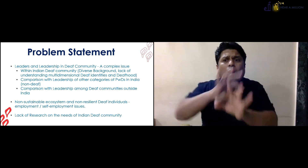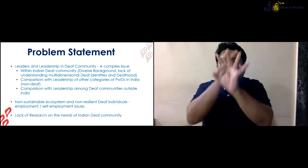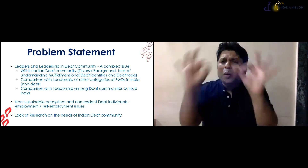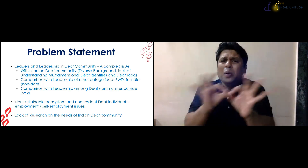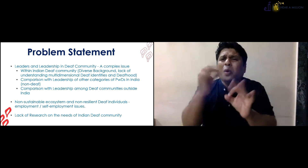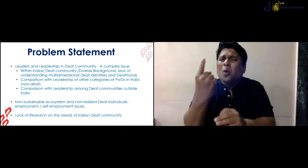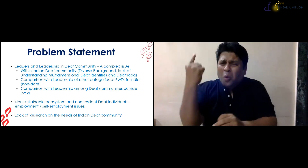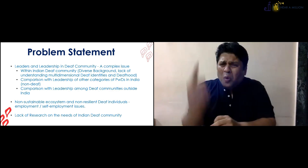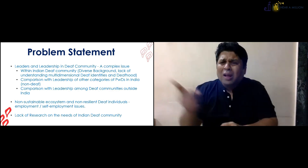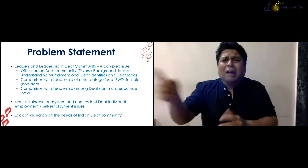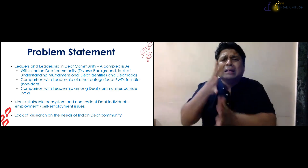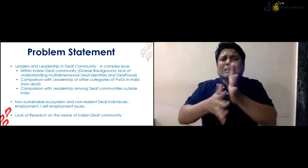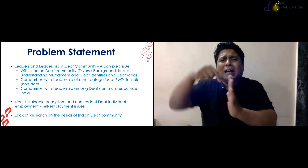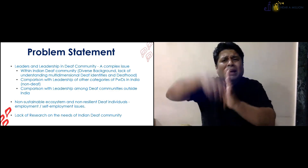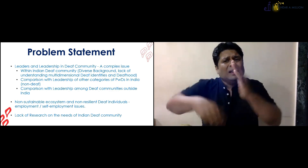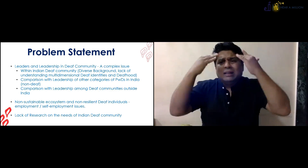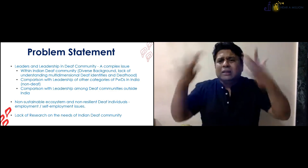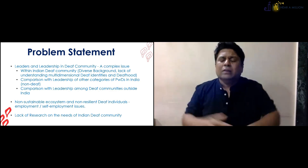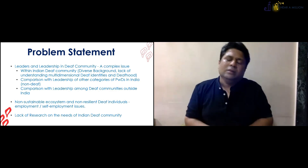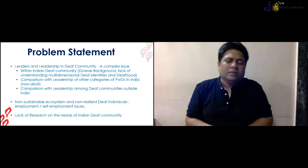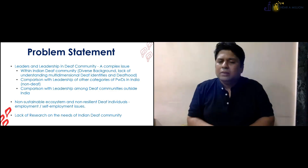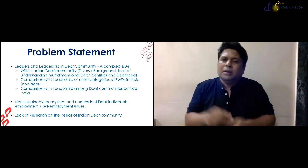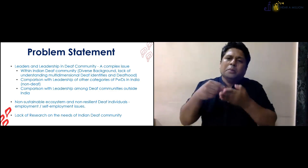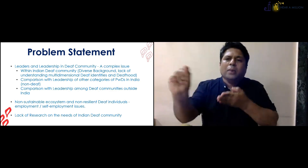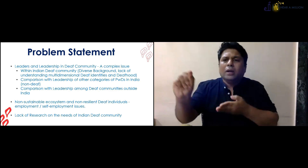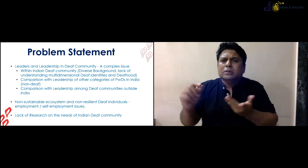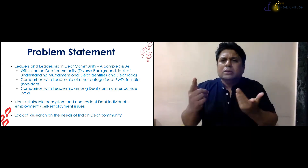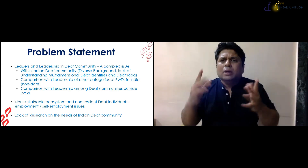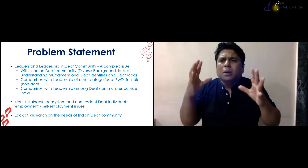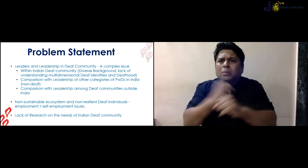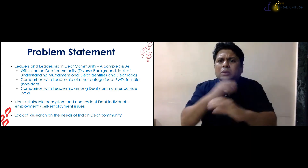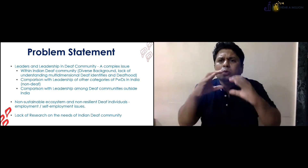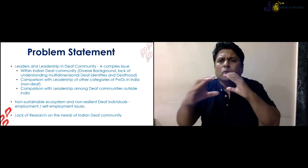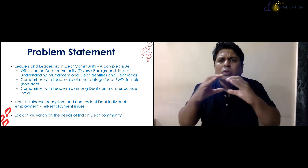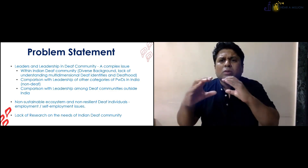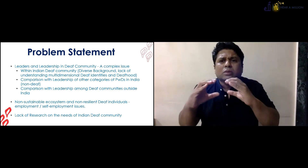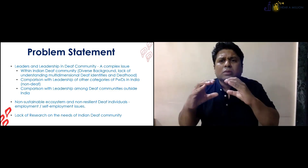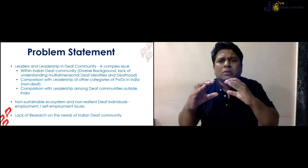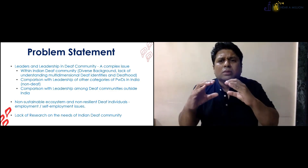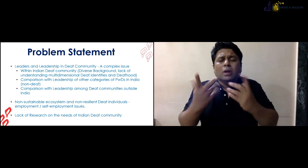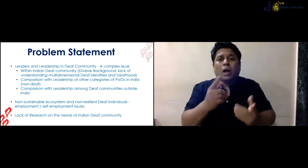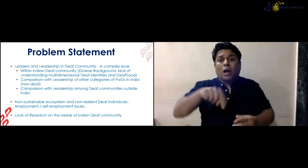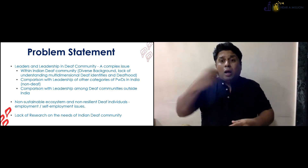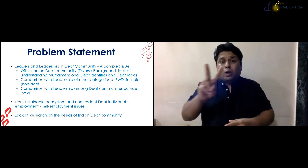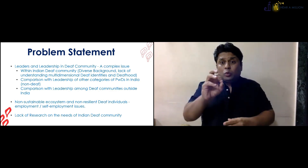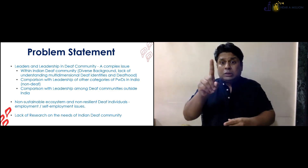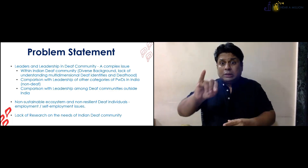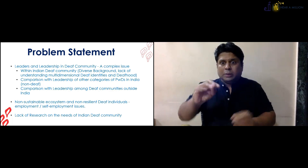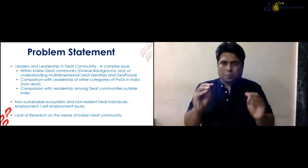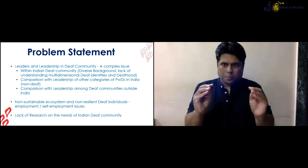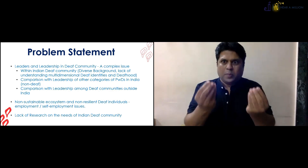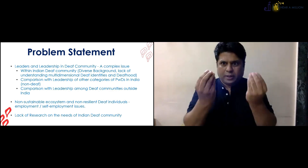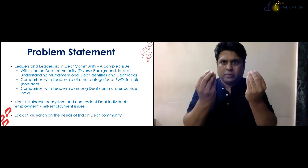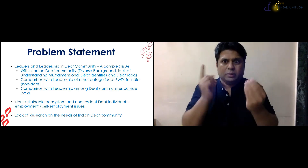was passed, we did not have a single point about sign language over there, and it was passed. So there was